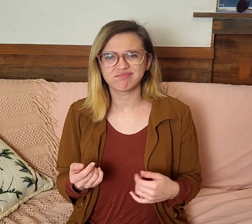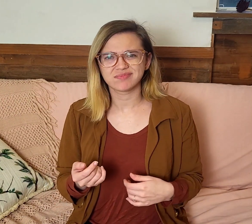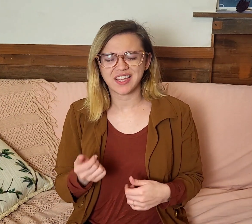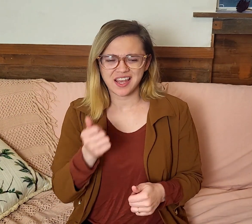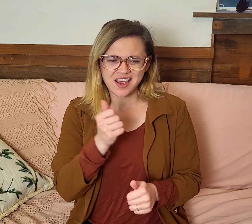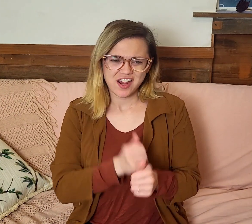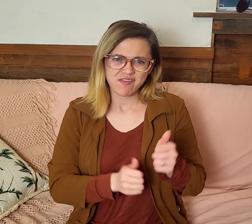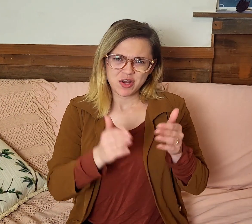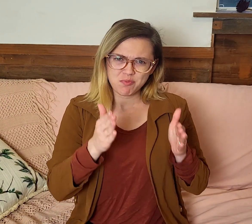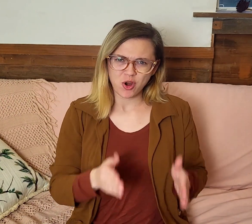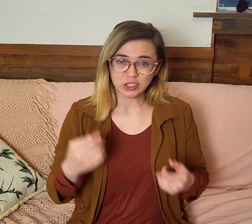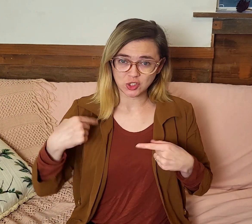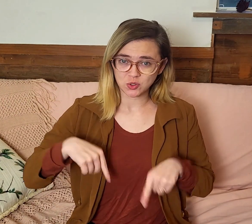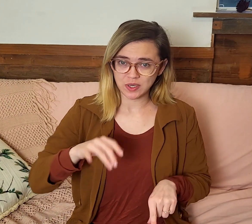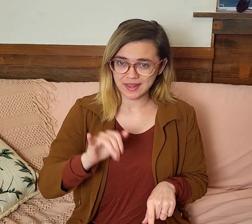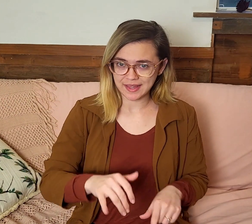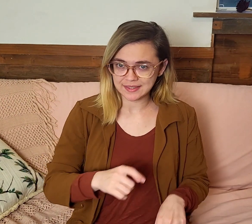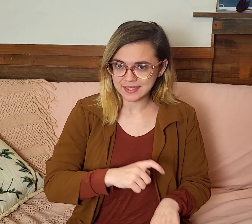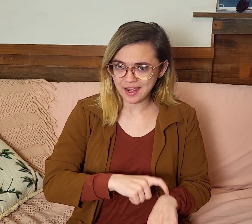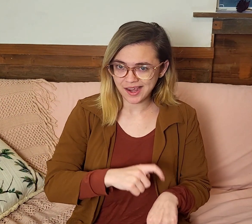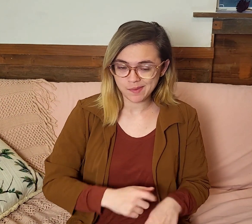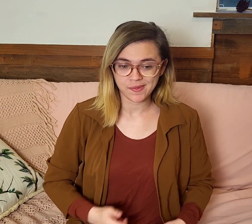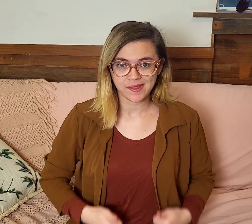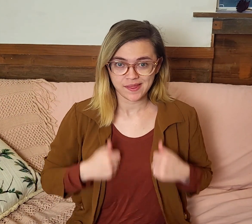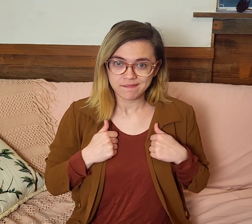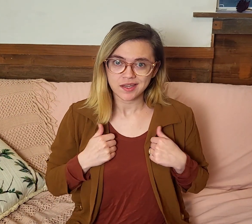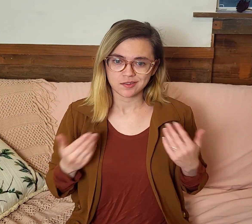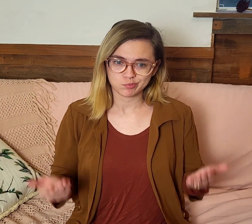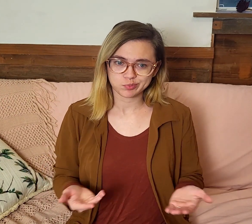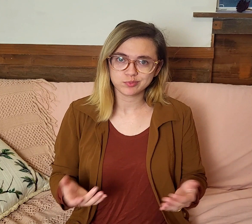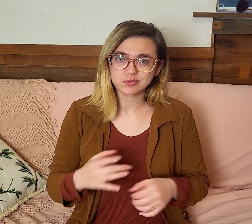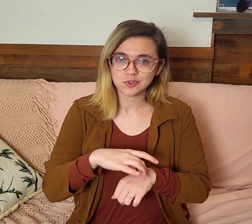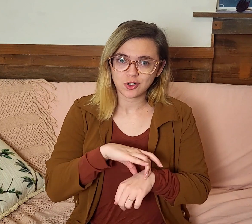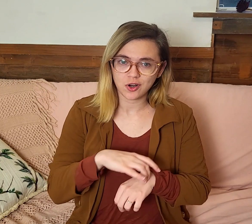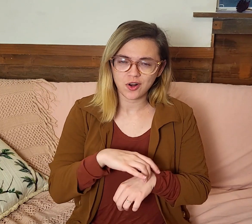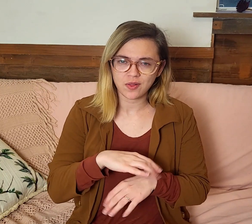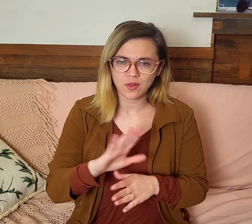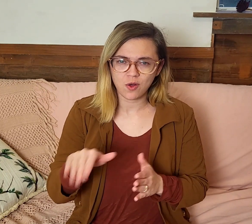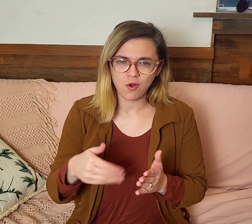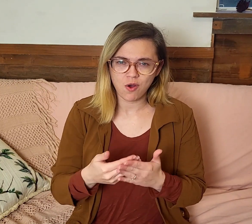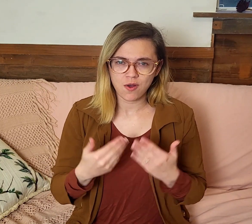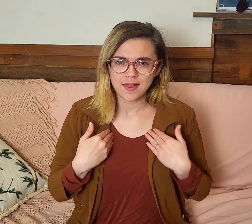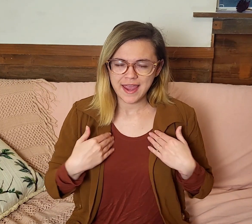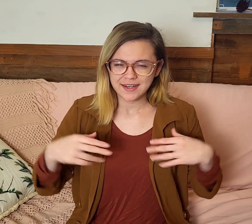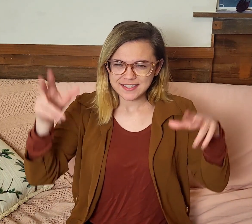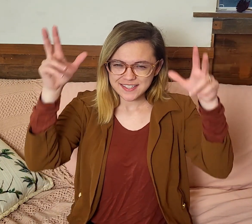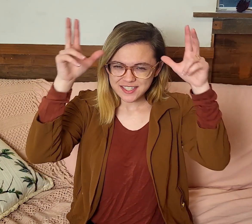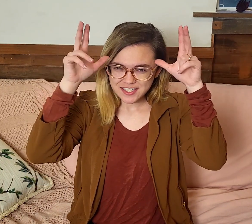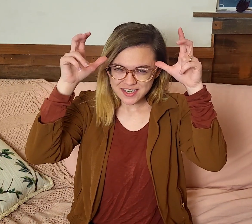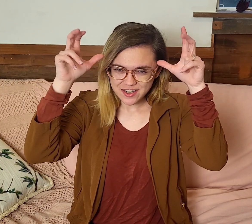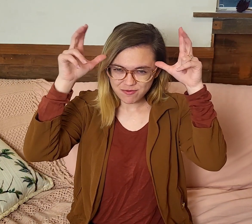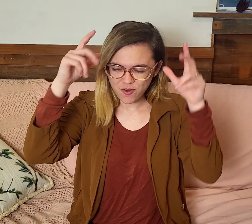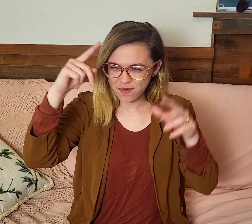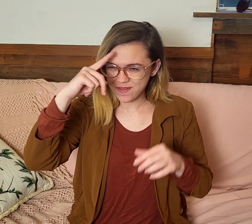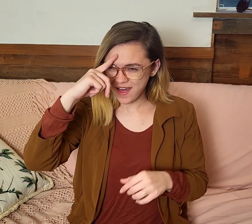each of these people during the time that lived here on earth, they all had evil thoughts